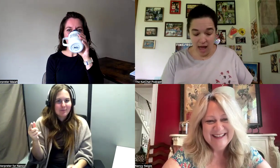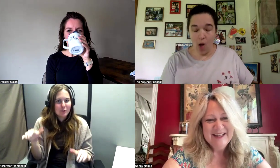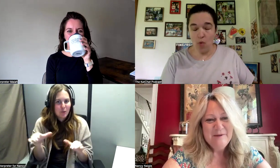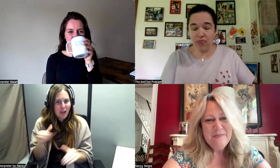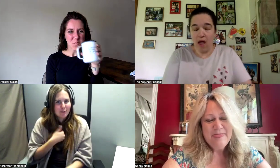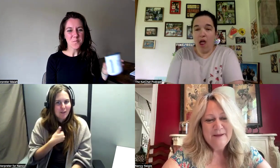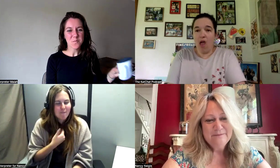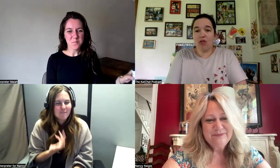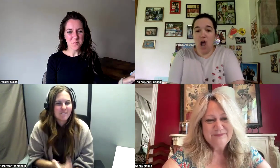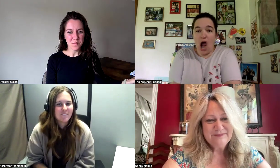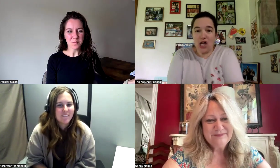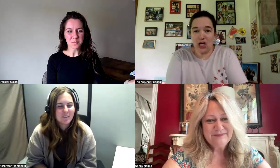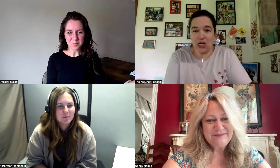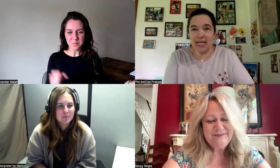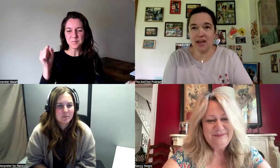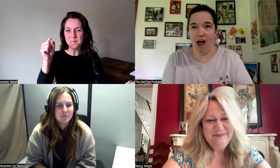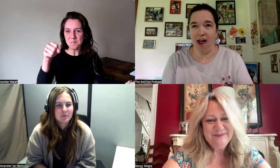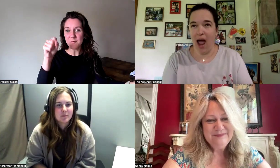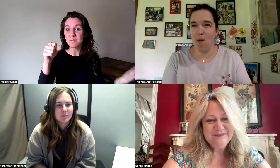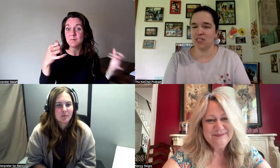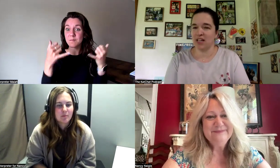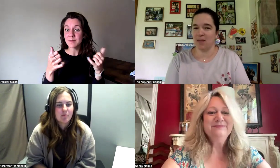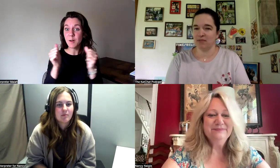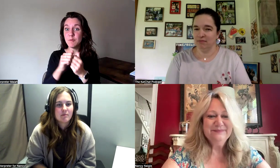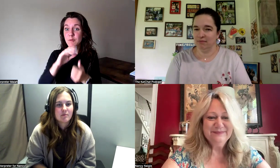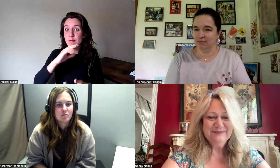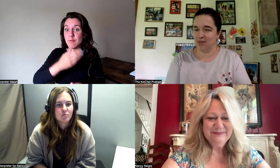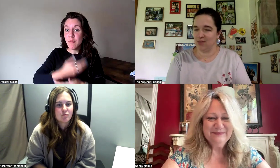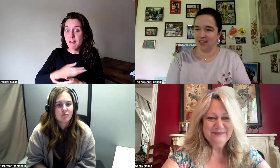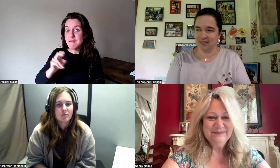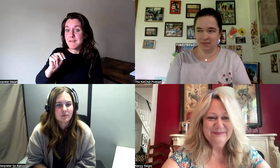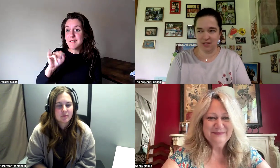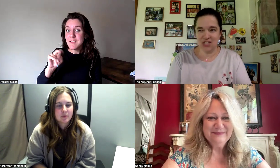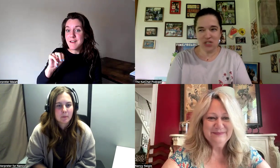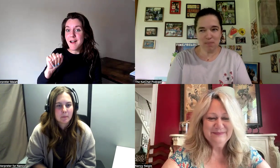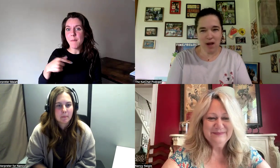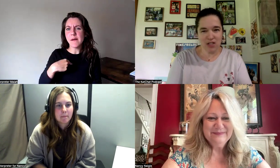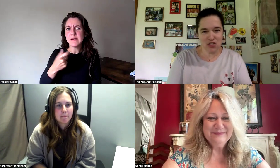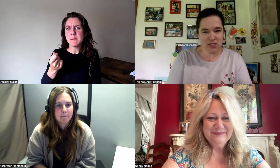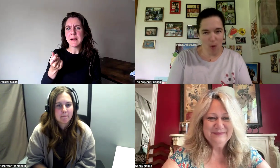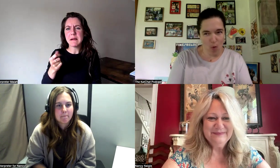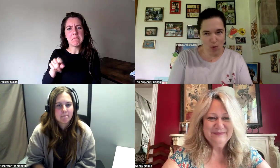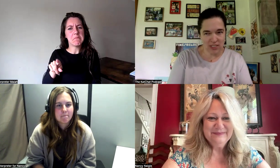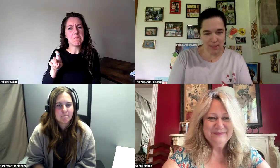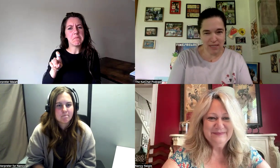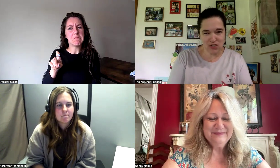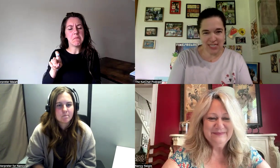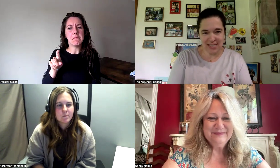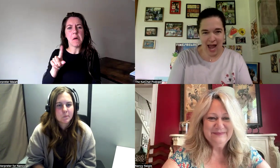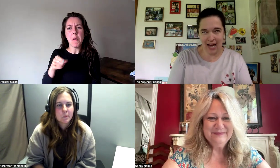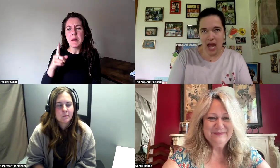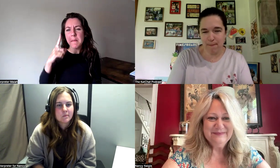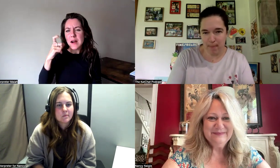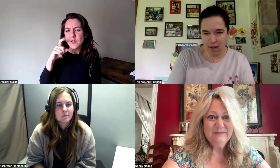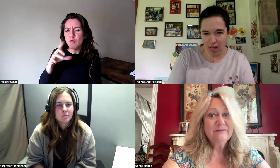Happening and now with the daughter, Nina. I was there, but I was like, just because she's old doesn't mean